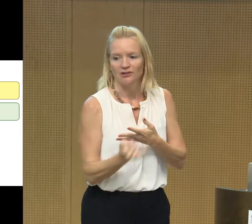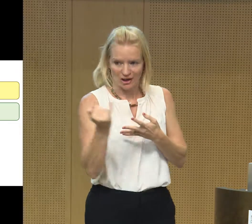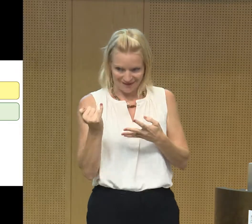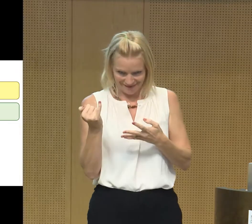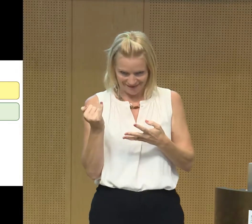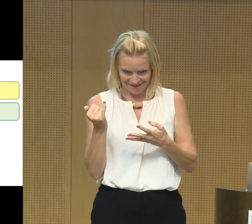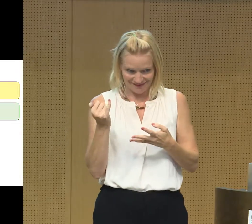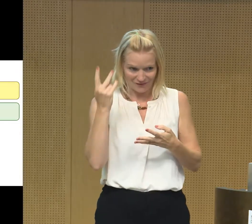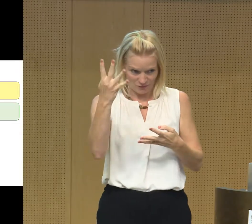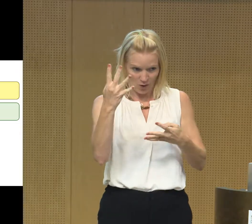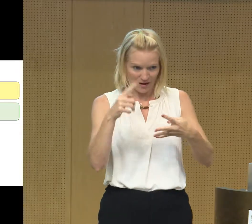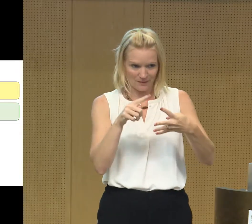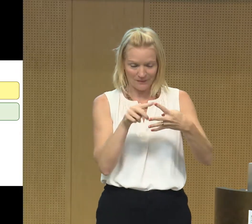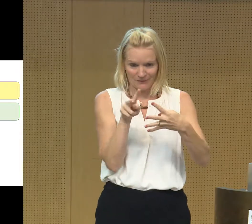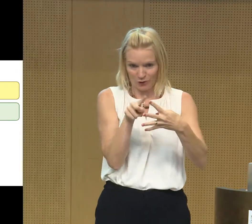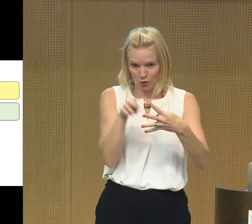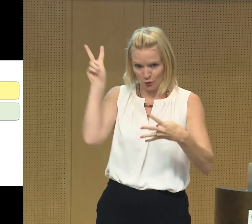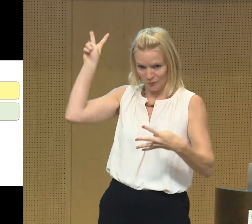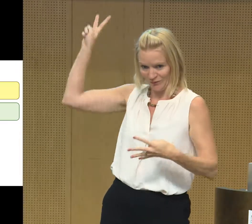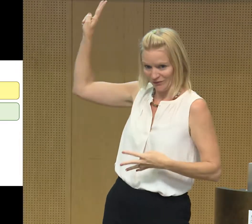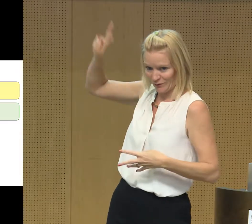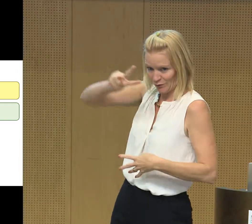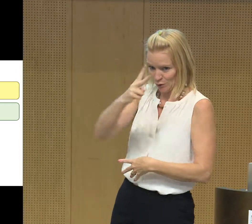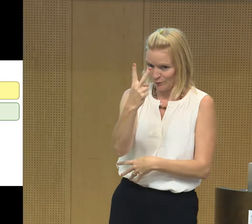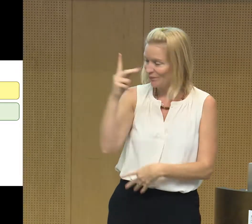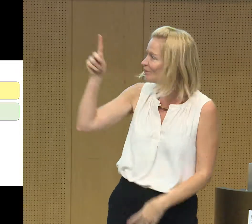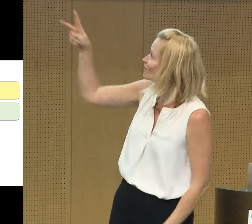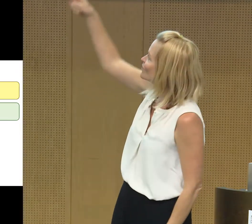So I've done 4 projects related to this. These are the first 2.